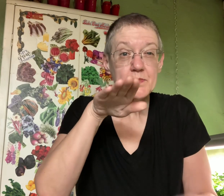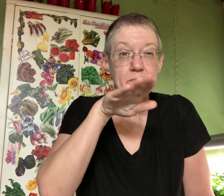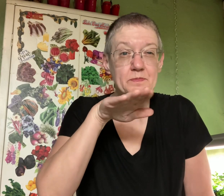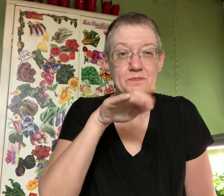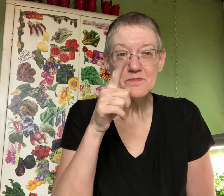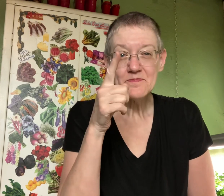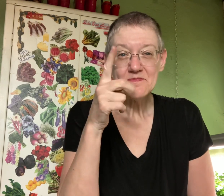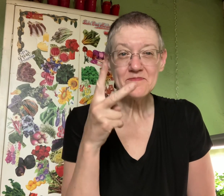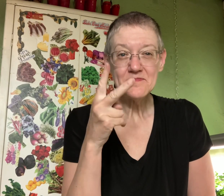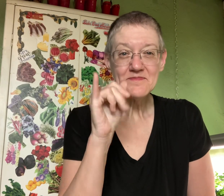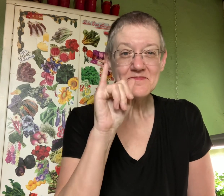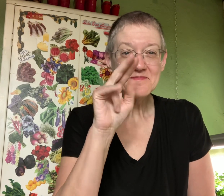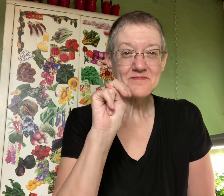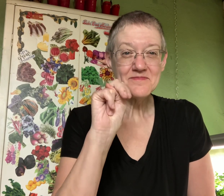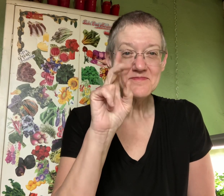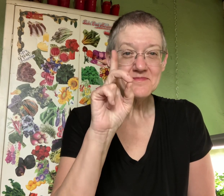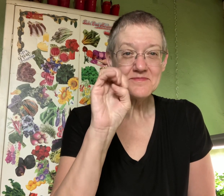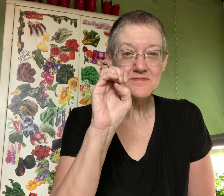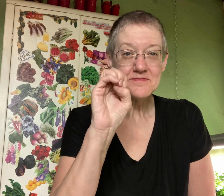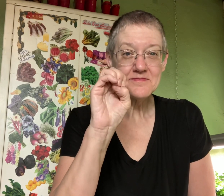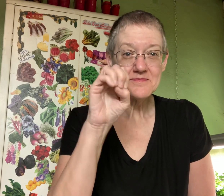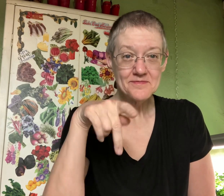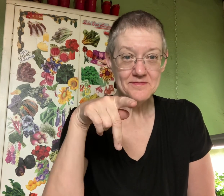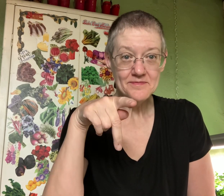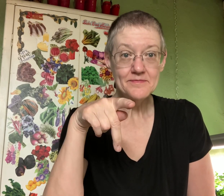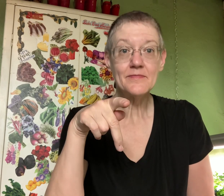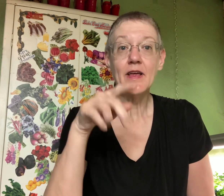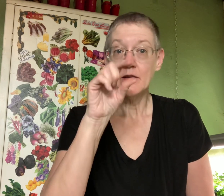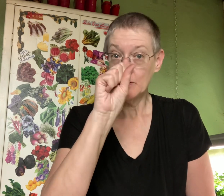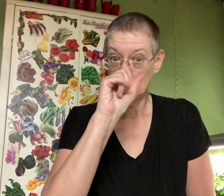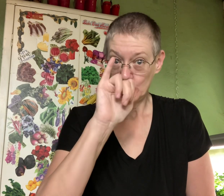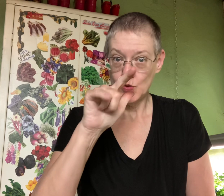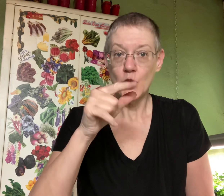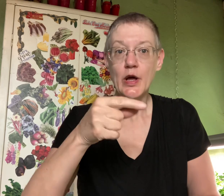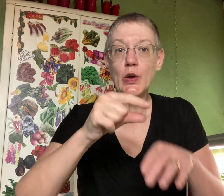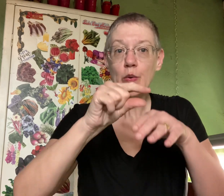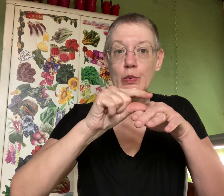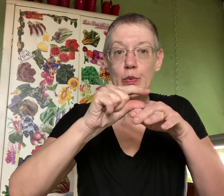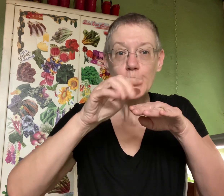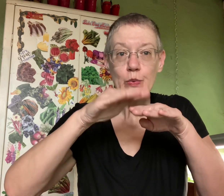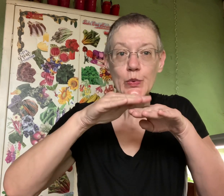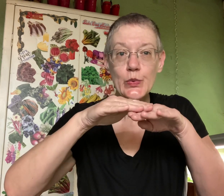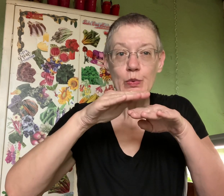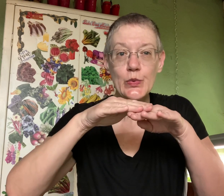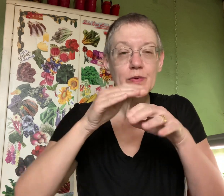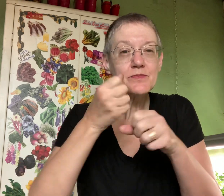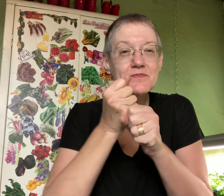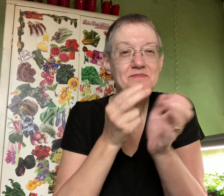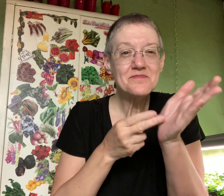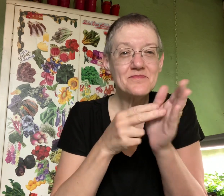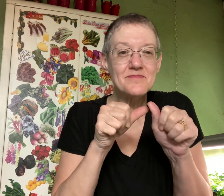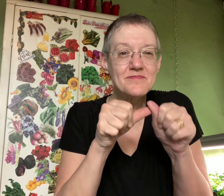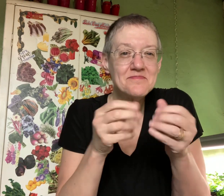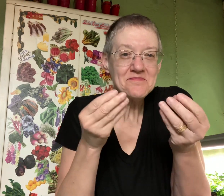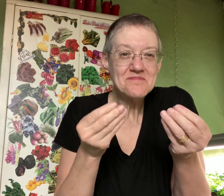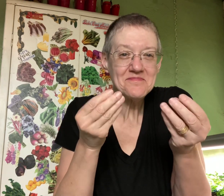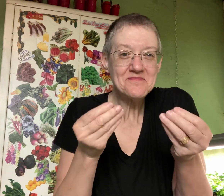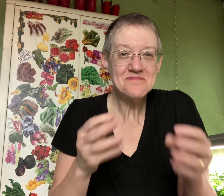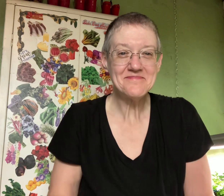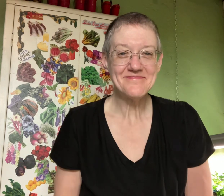Now you want to plant them about a 1/2 inch deep. And go ahead and cover them with soil to make sure they